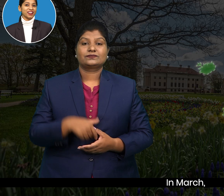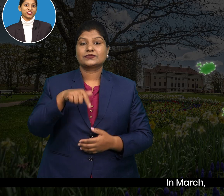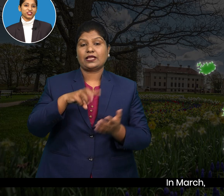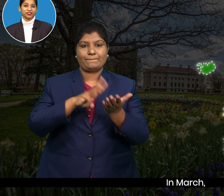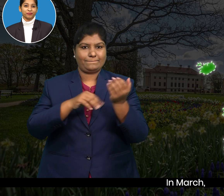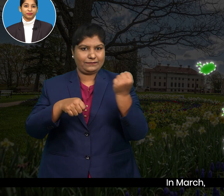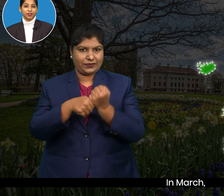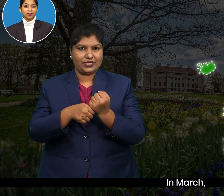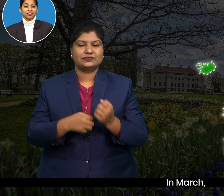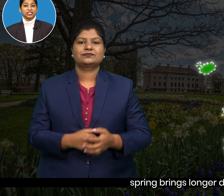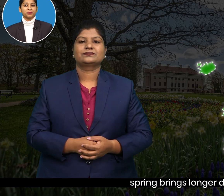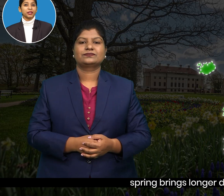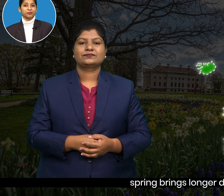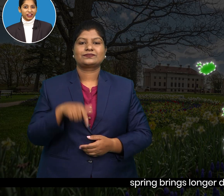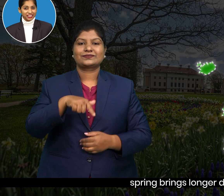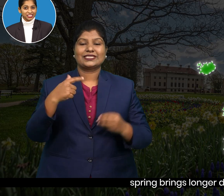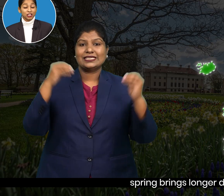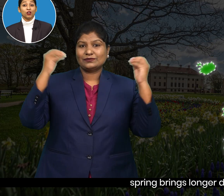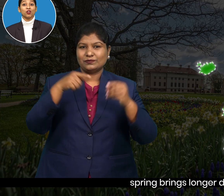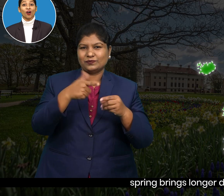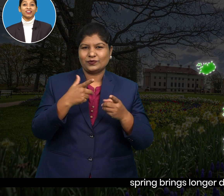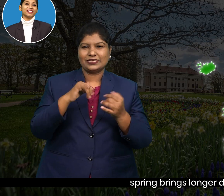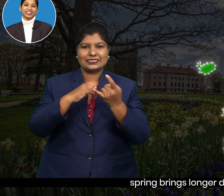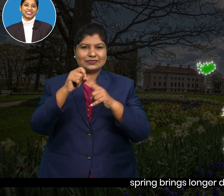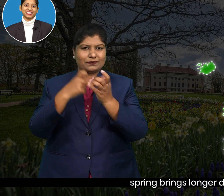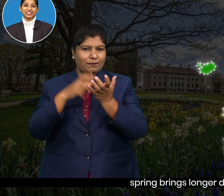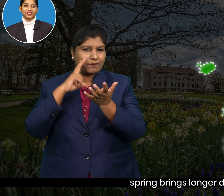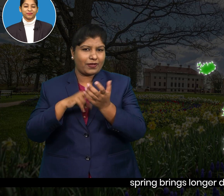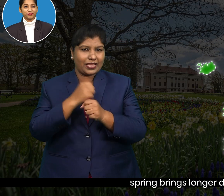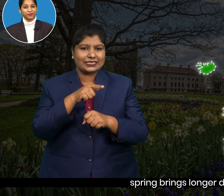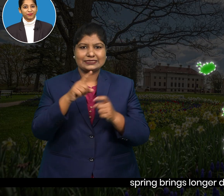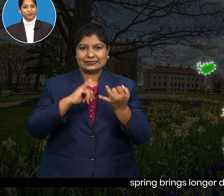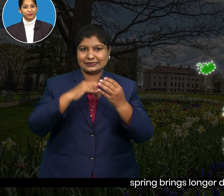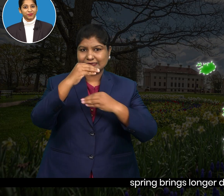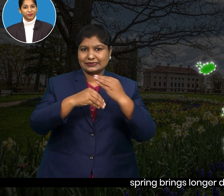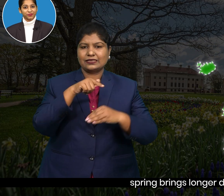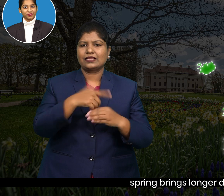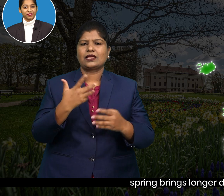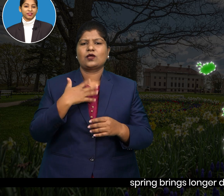In March, spring brings longer days.